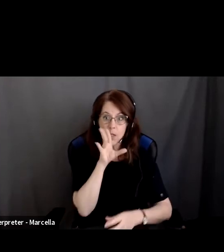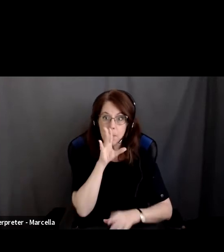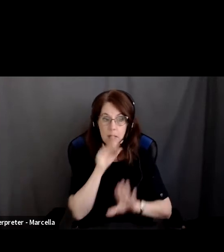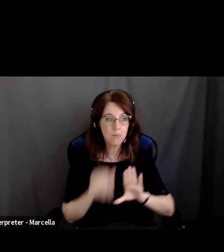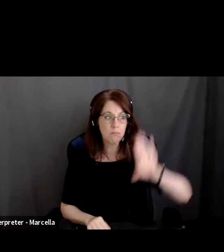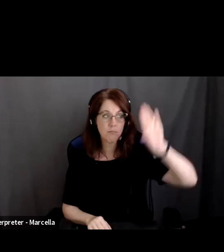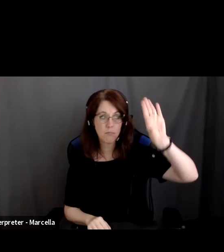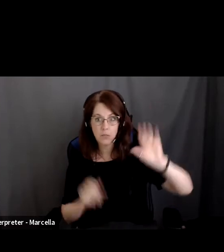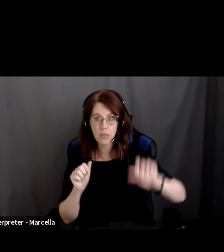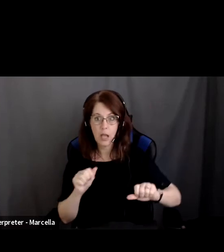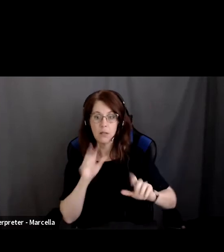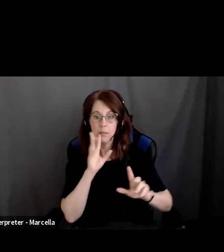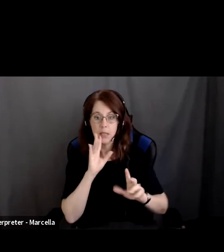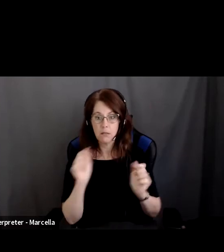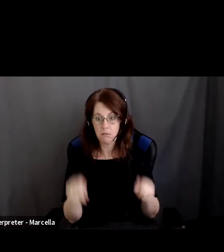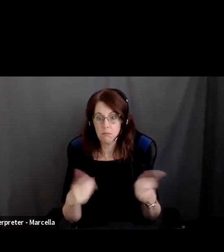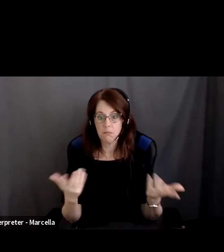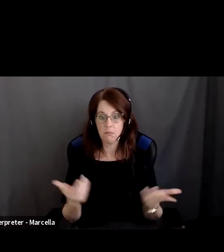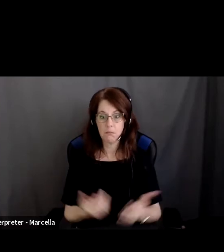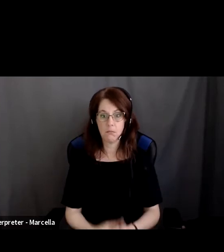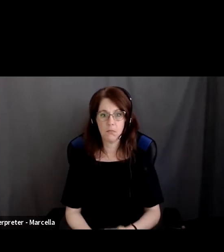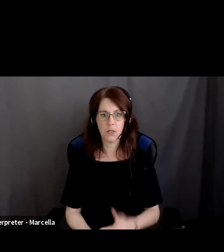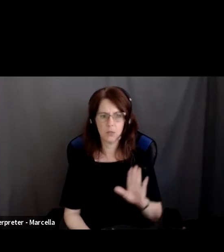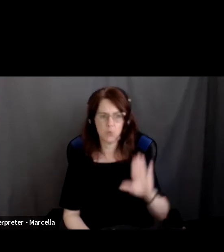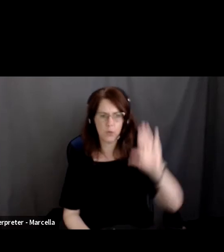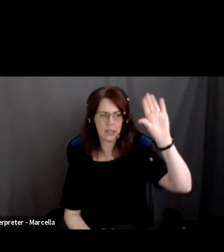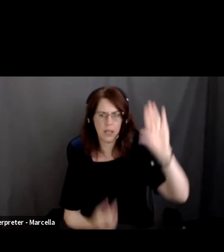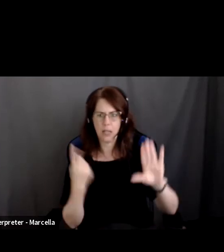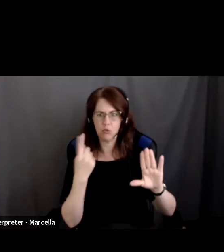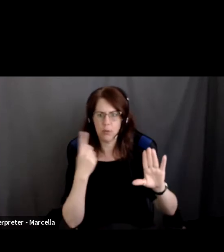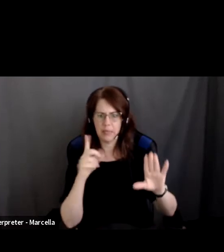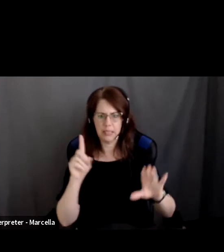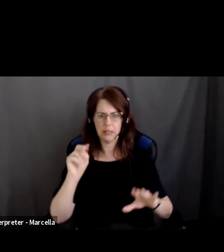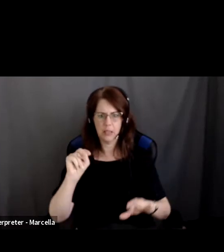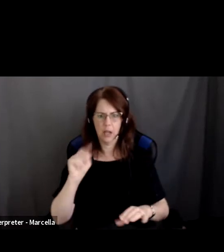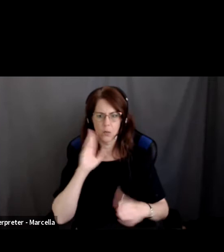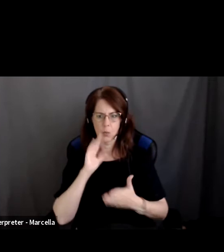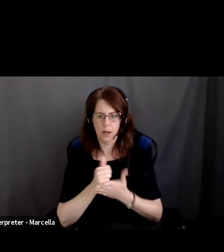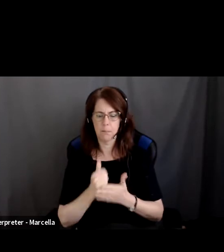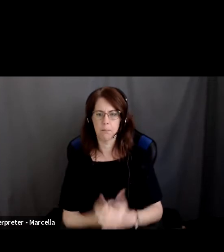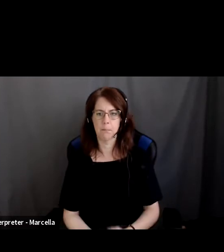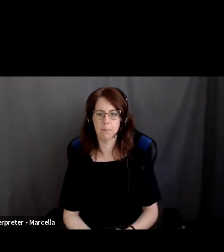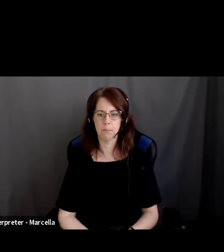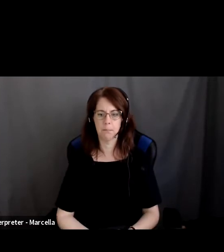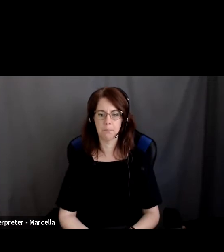they can, like raise a hand or something. I think Dawn will help us if that happens.